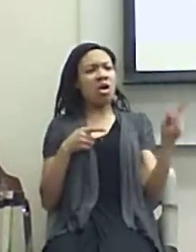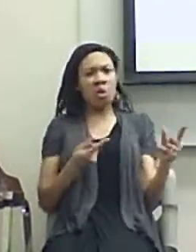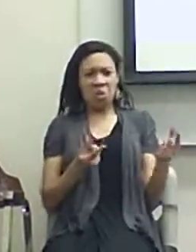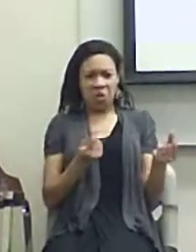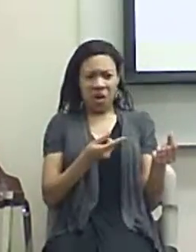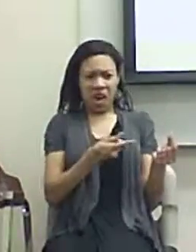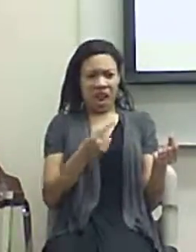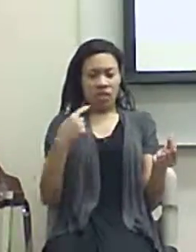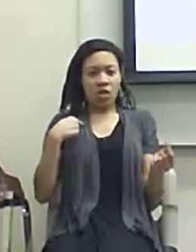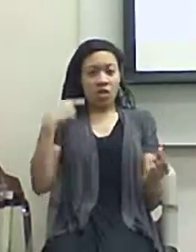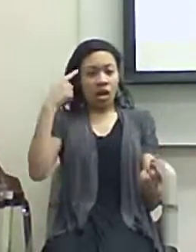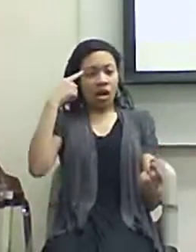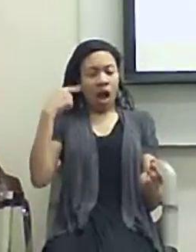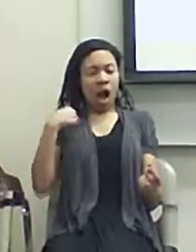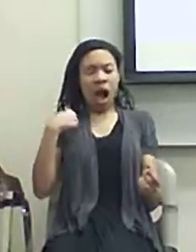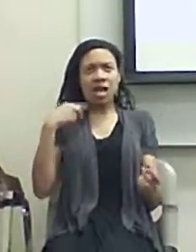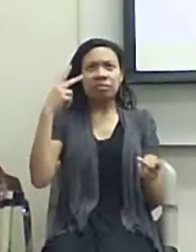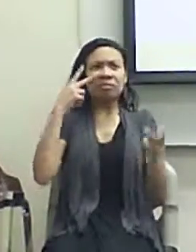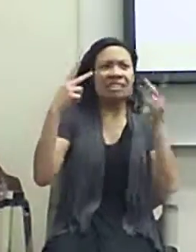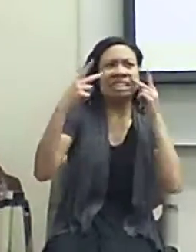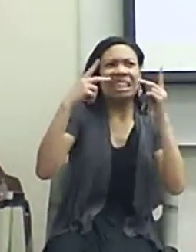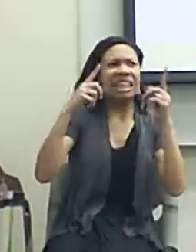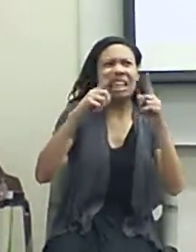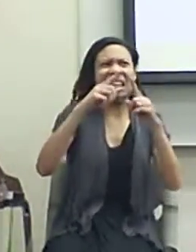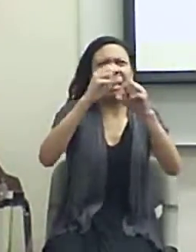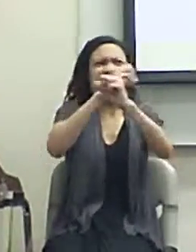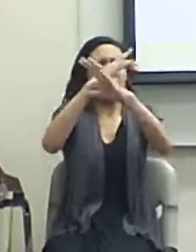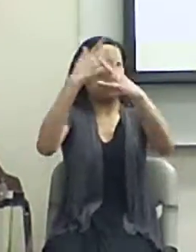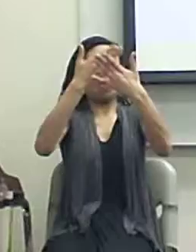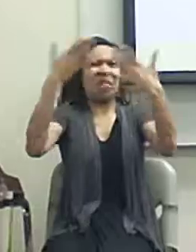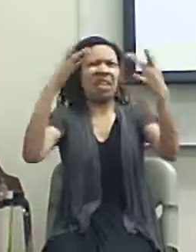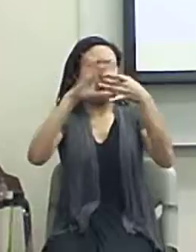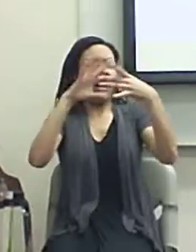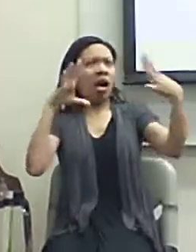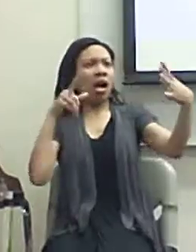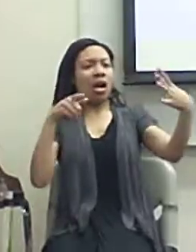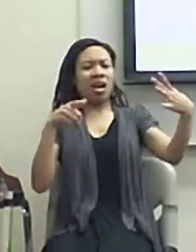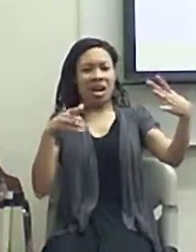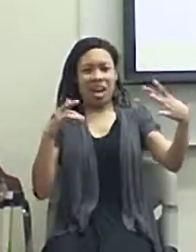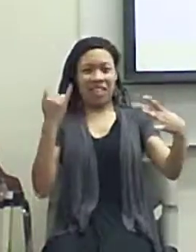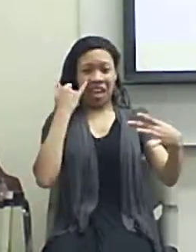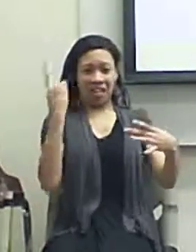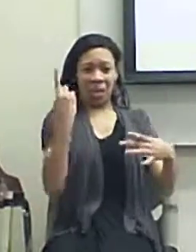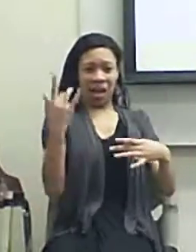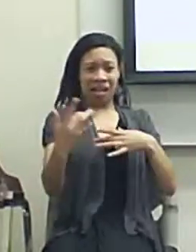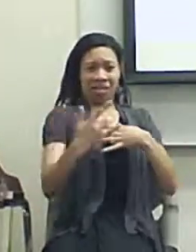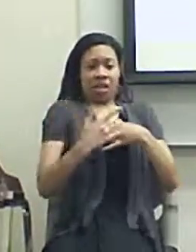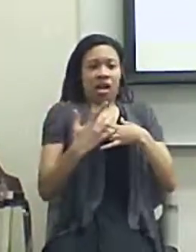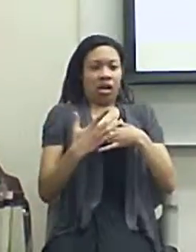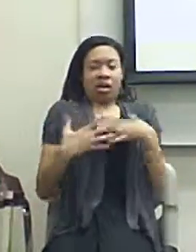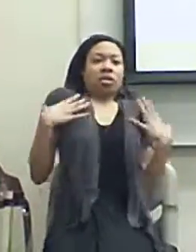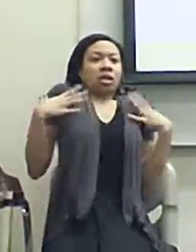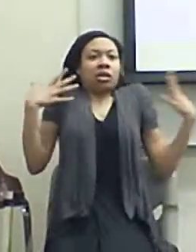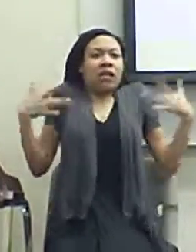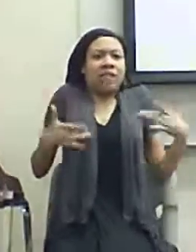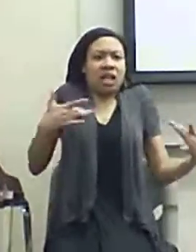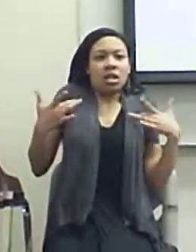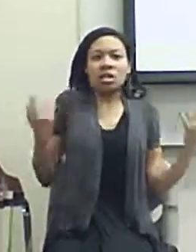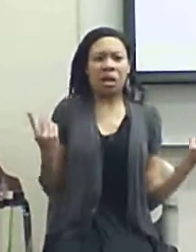hearing things and you're seeing things, I would imagine that your sense of touch is heightened, particularly if you're a deaf